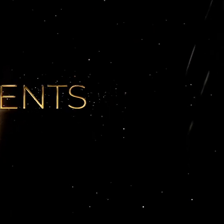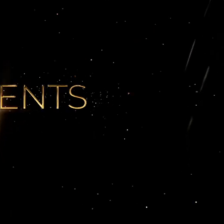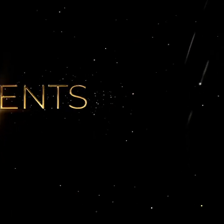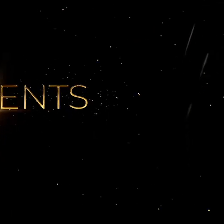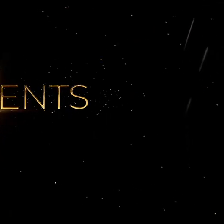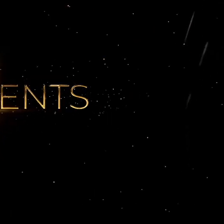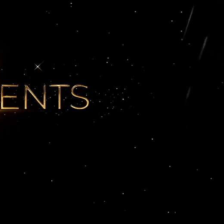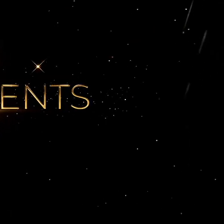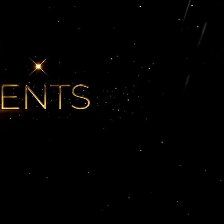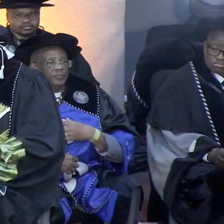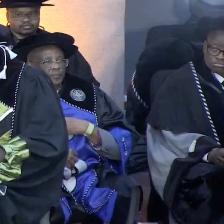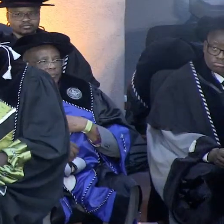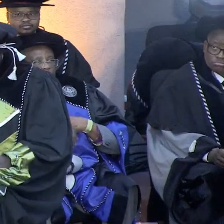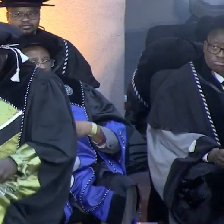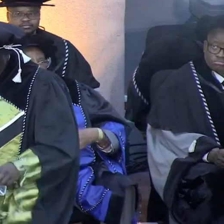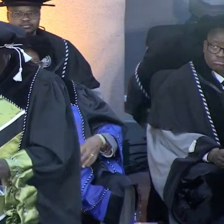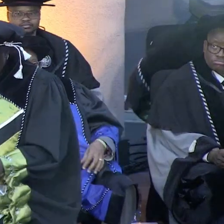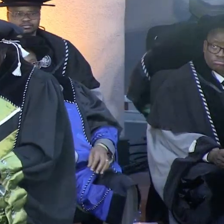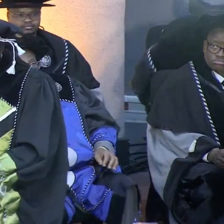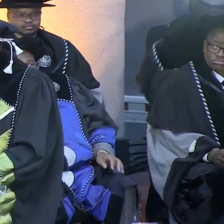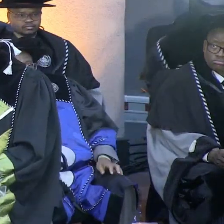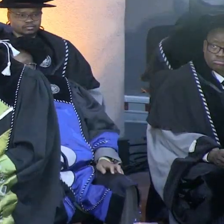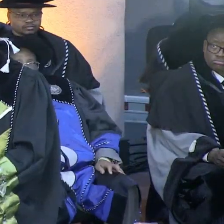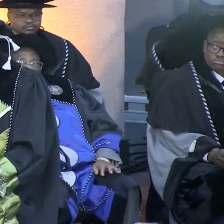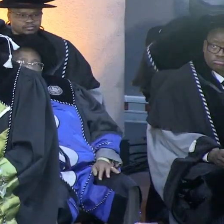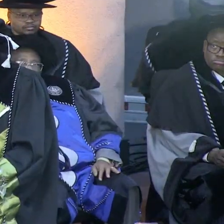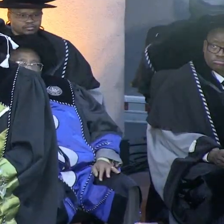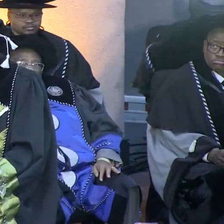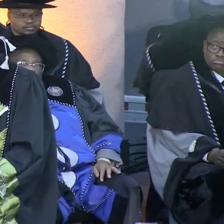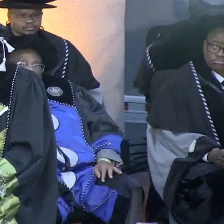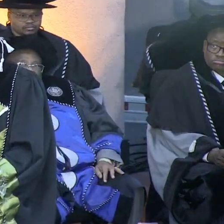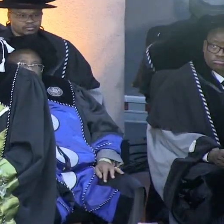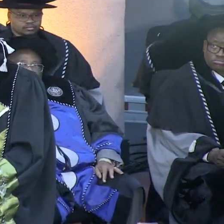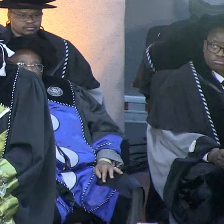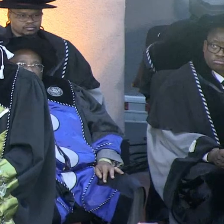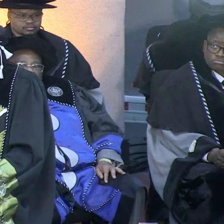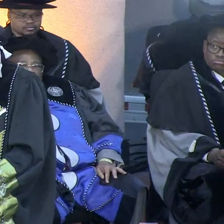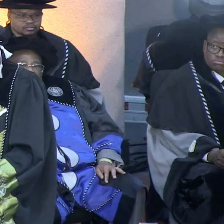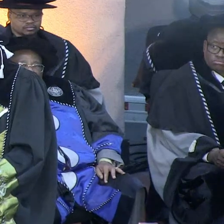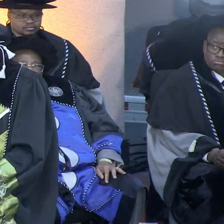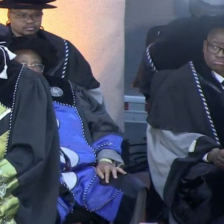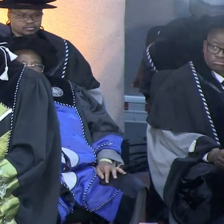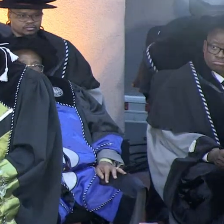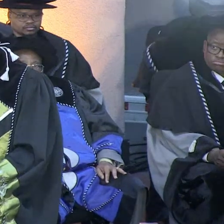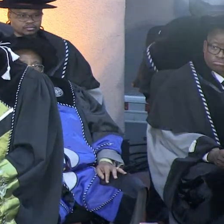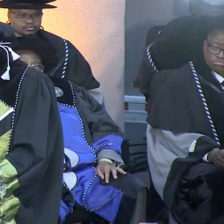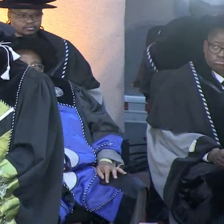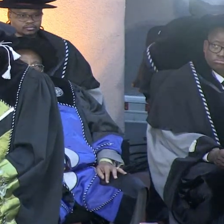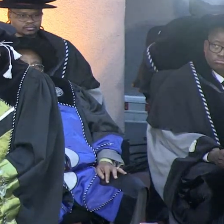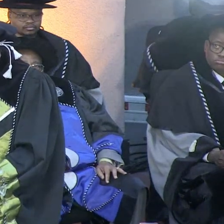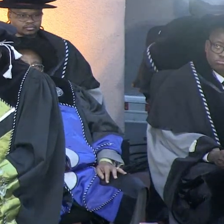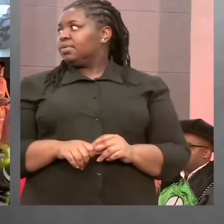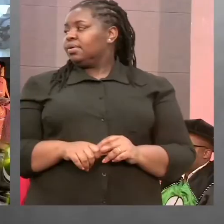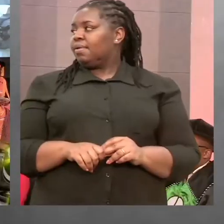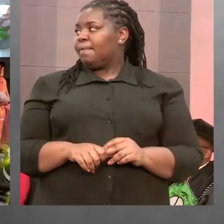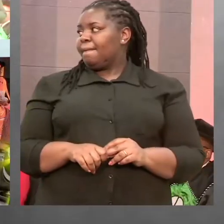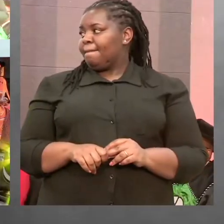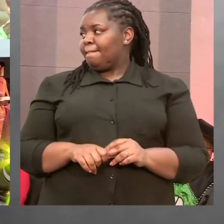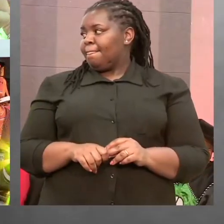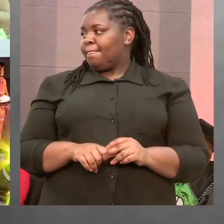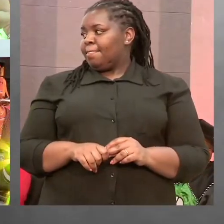Thank you, Chairperson of the Council. Your established protocol is observed.